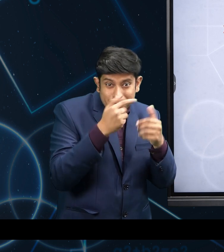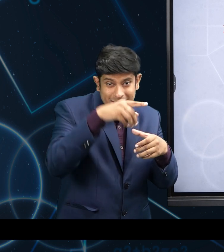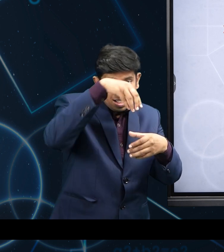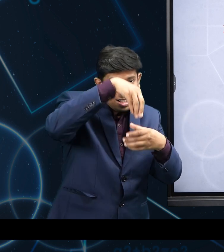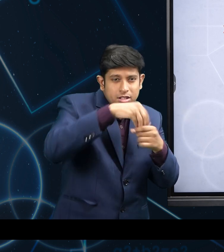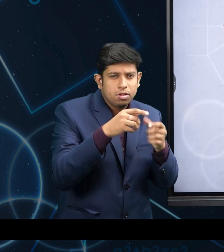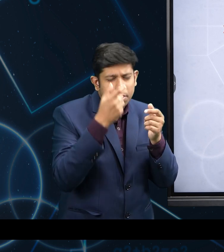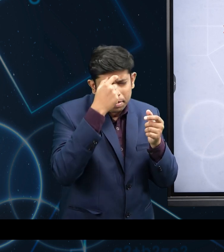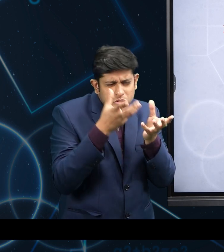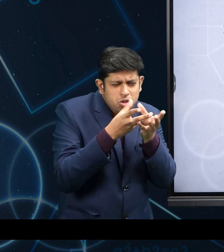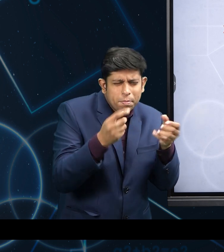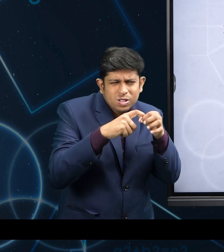problems,